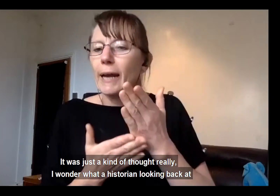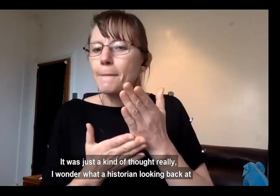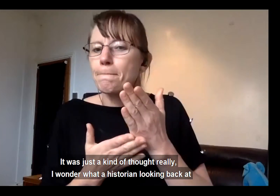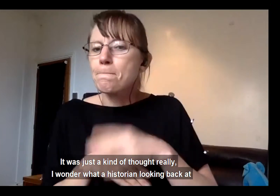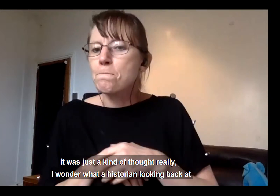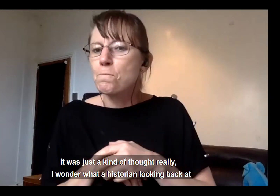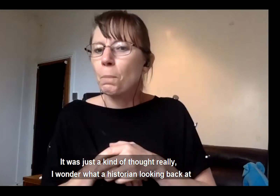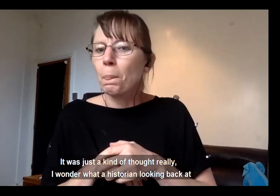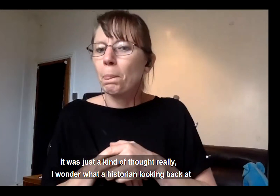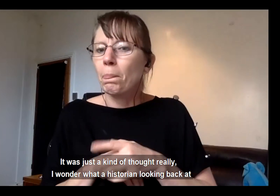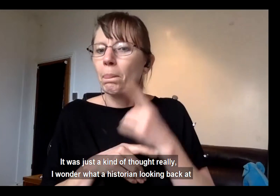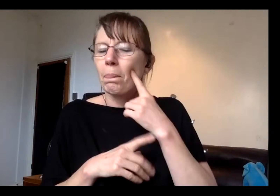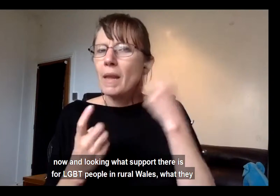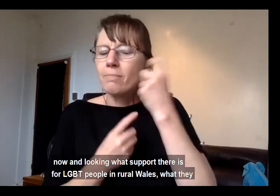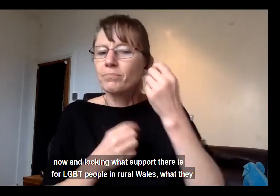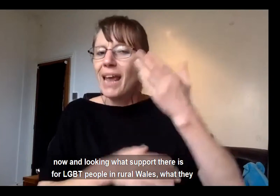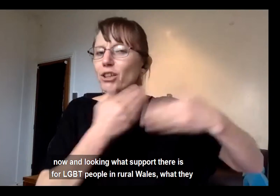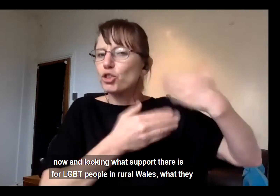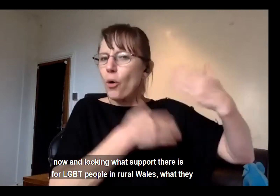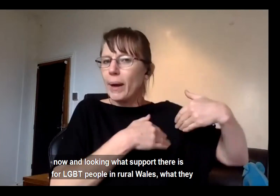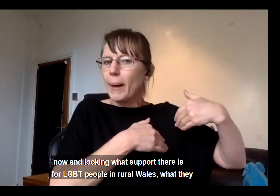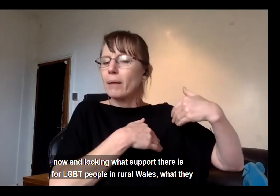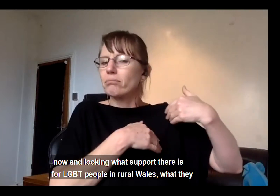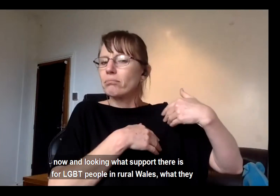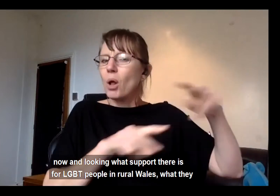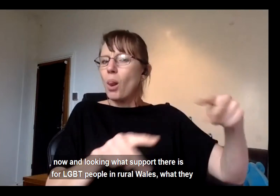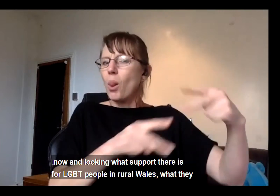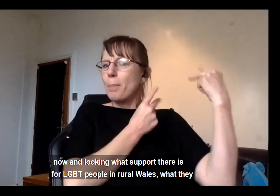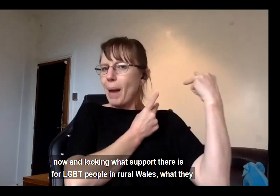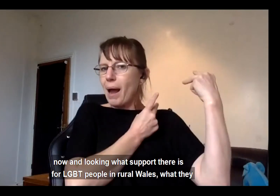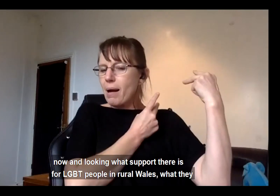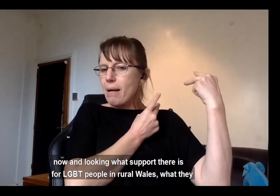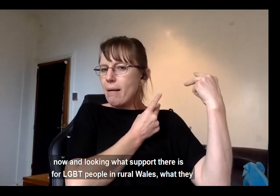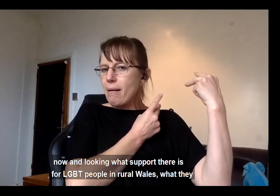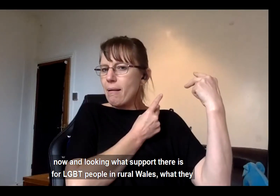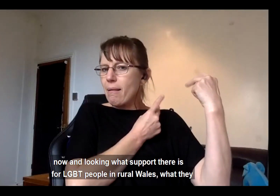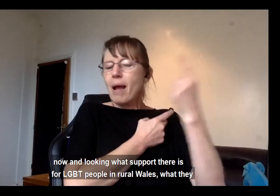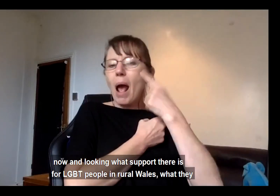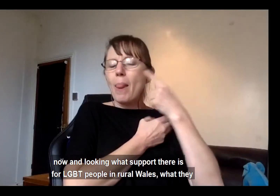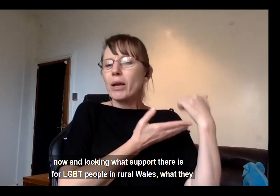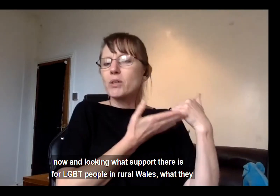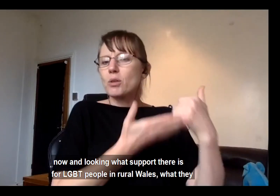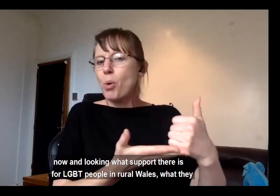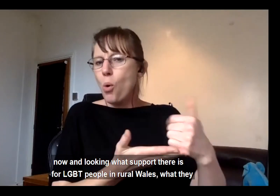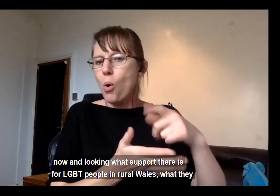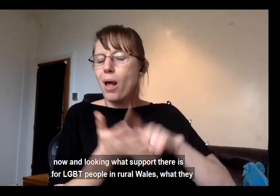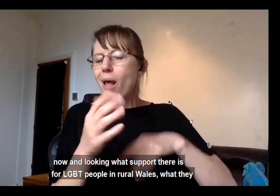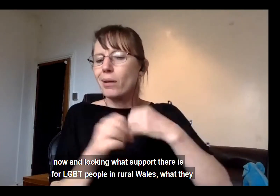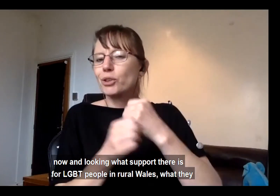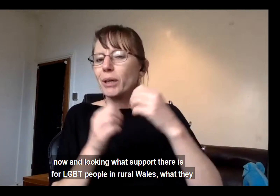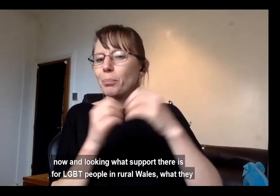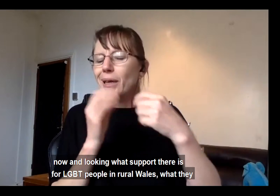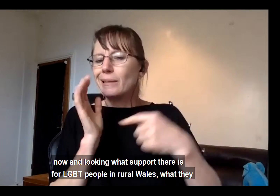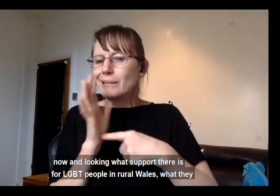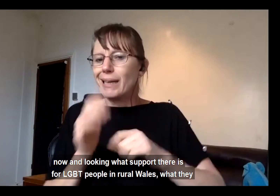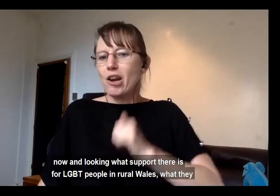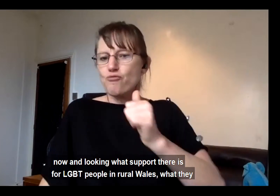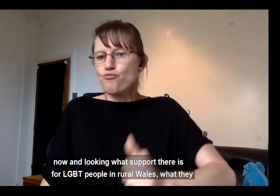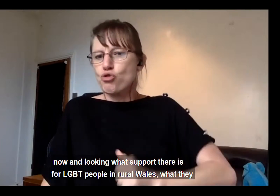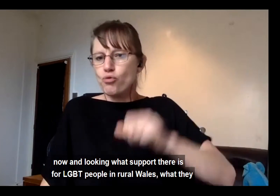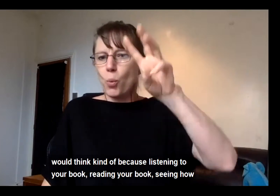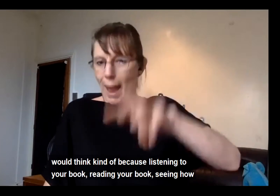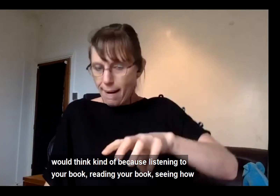I wonder what a historian looking back at now and looking what support there is for LGBT people in rural